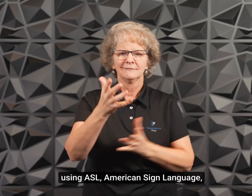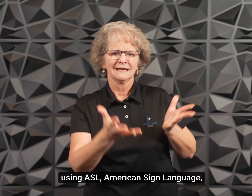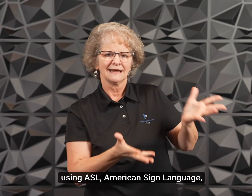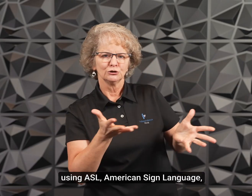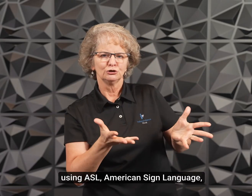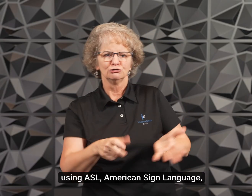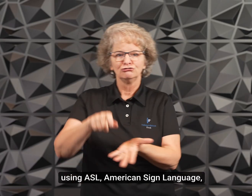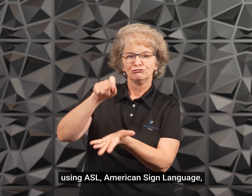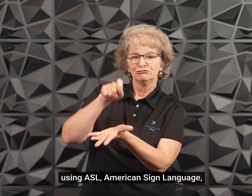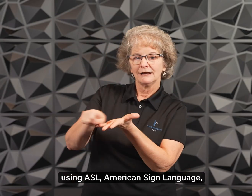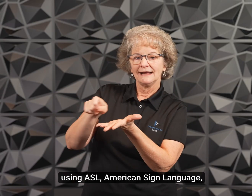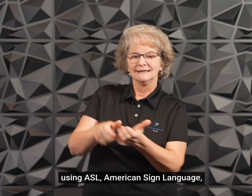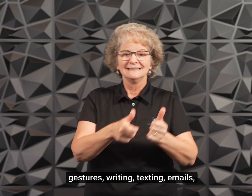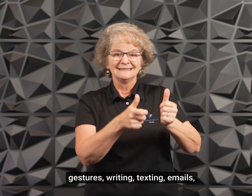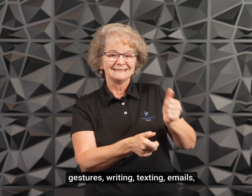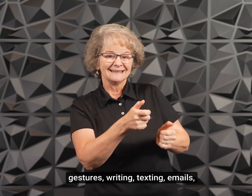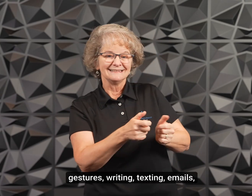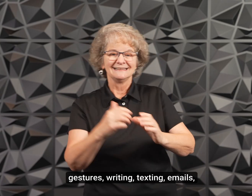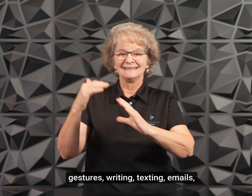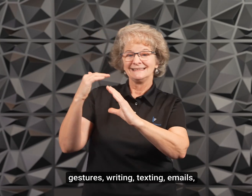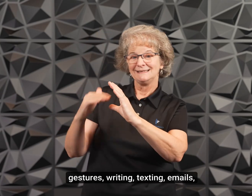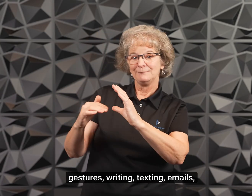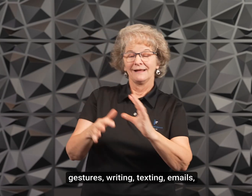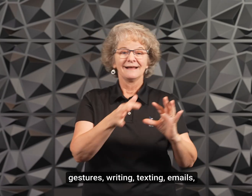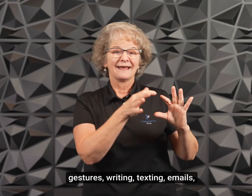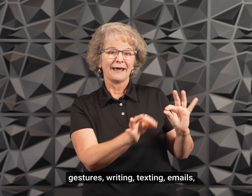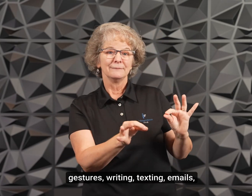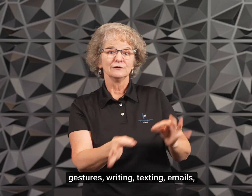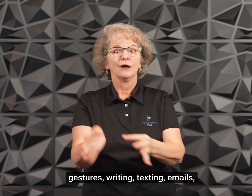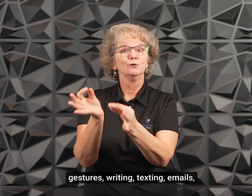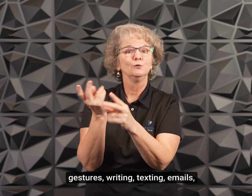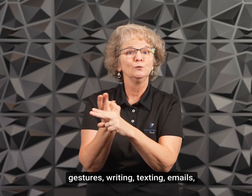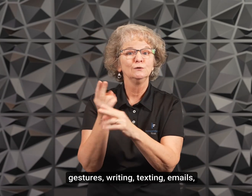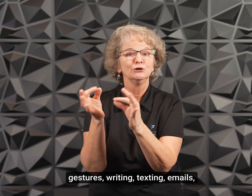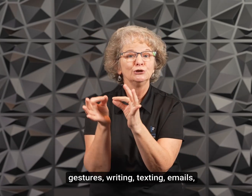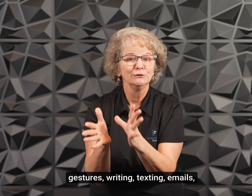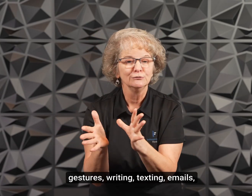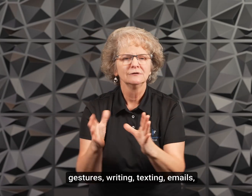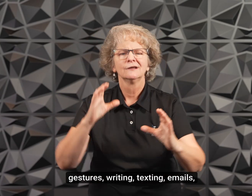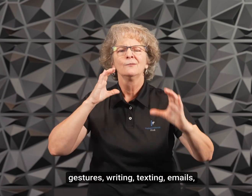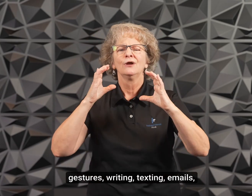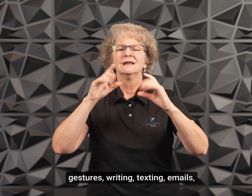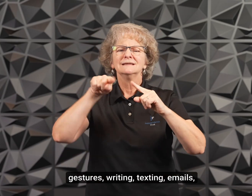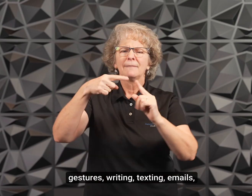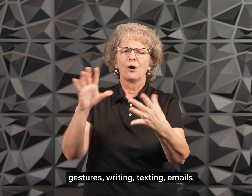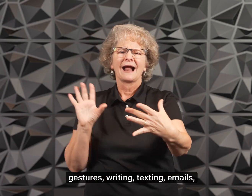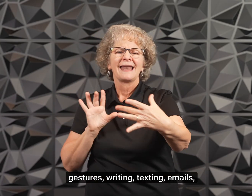using ASL, American Sign Language, gestures, writing, texting,